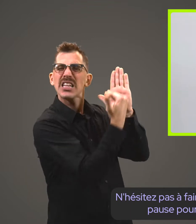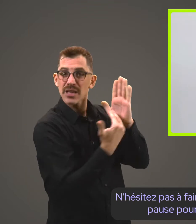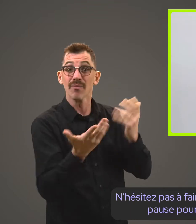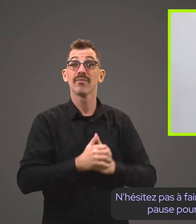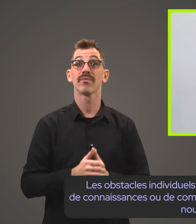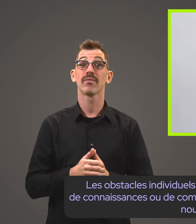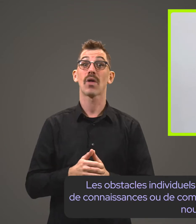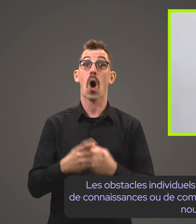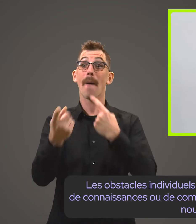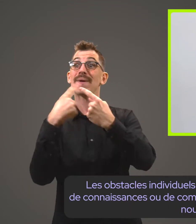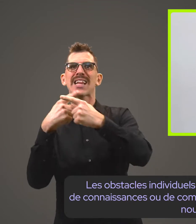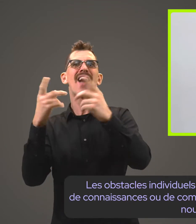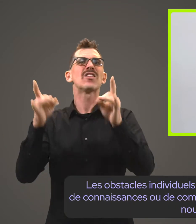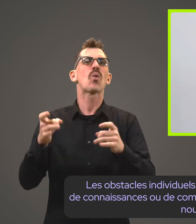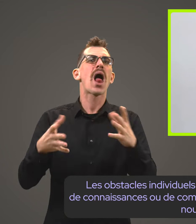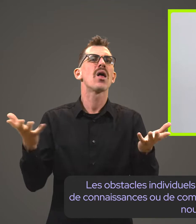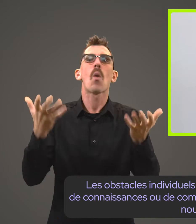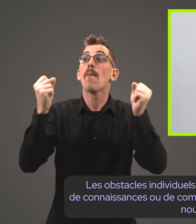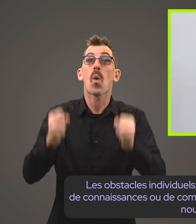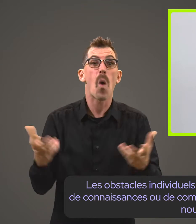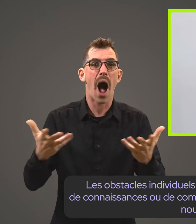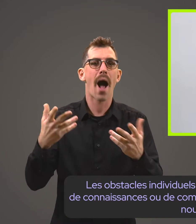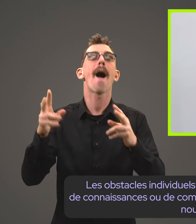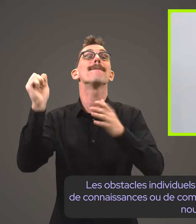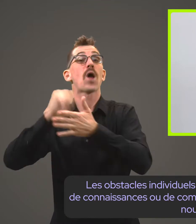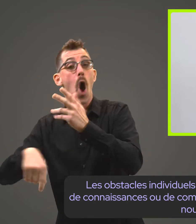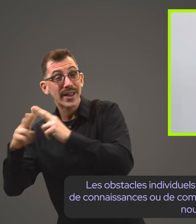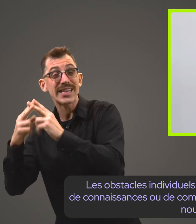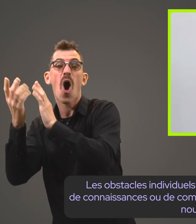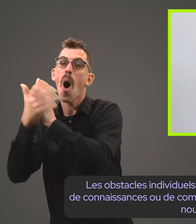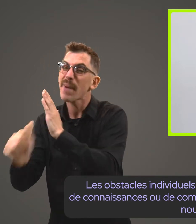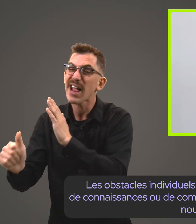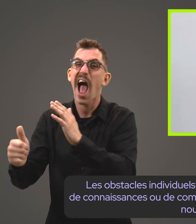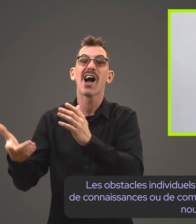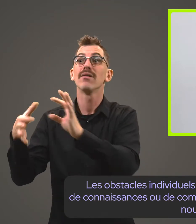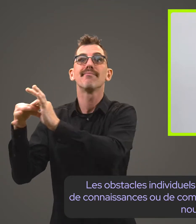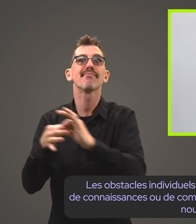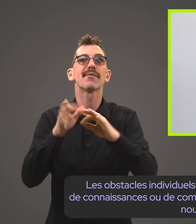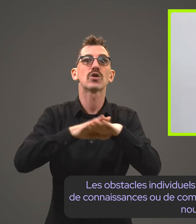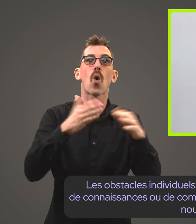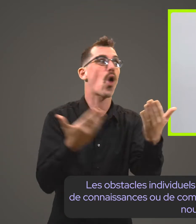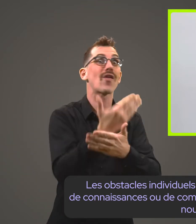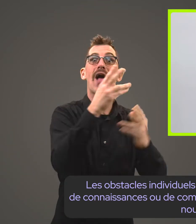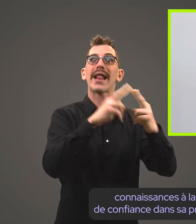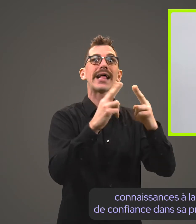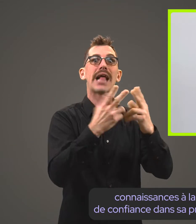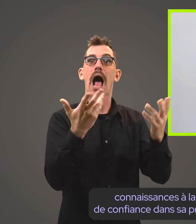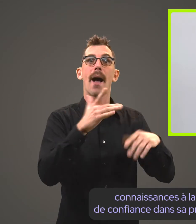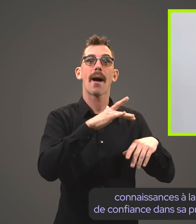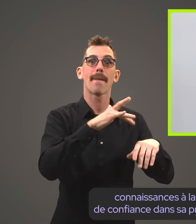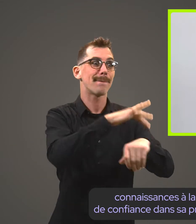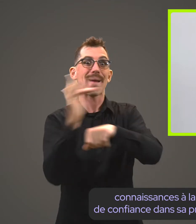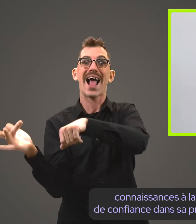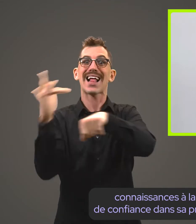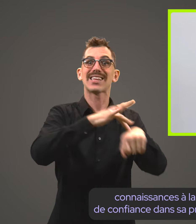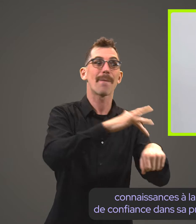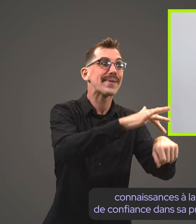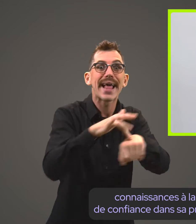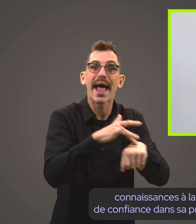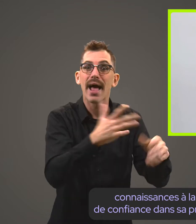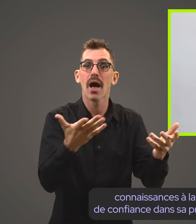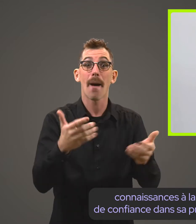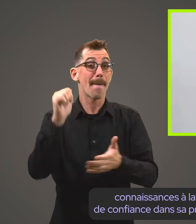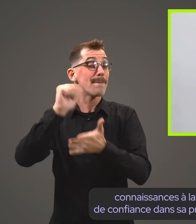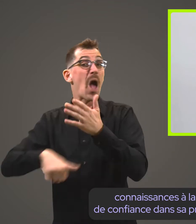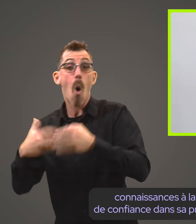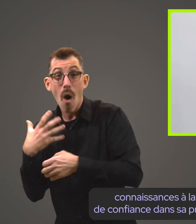list. Individual barriers may include a lack of knowledge or skills in applying the new knowledge to practice,